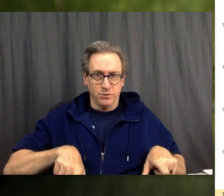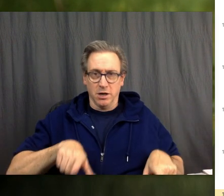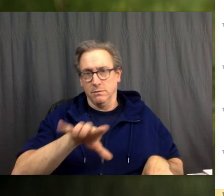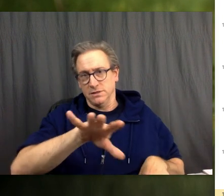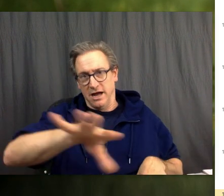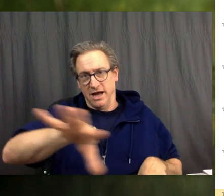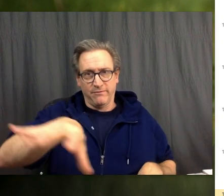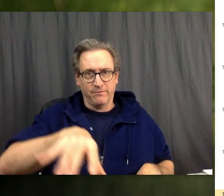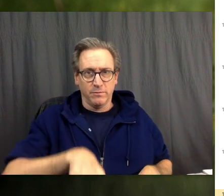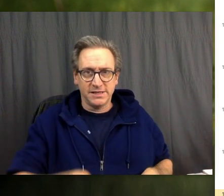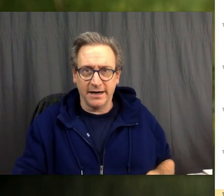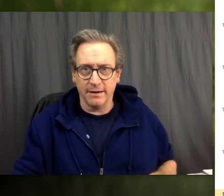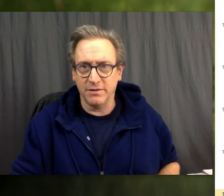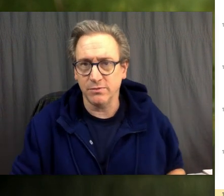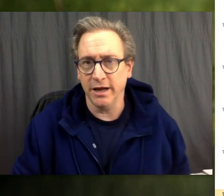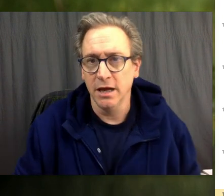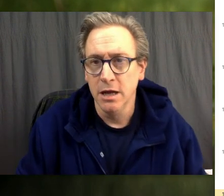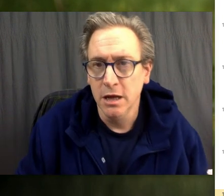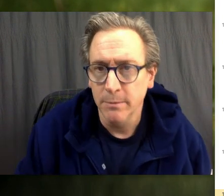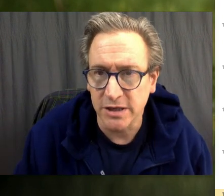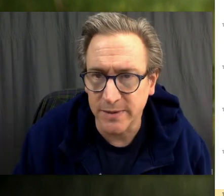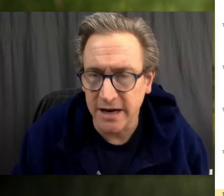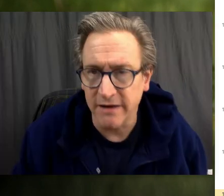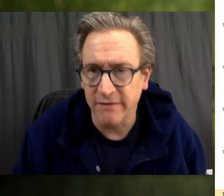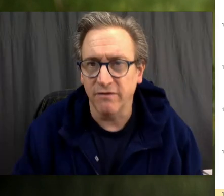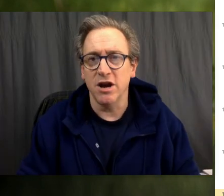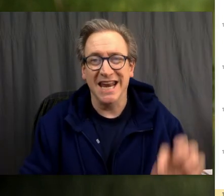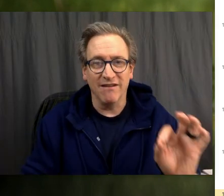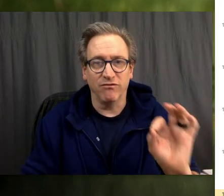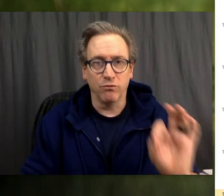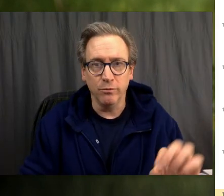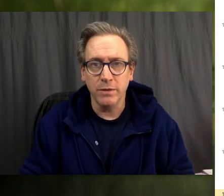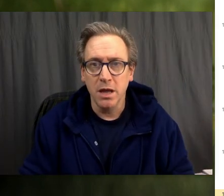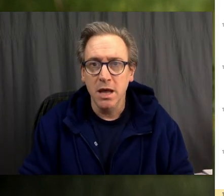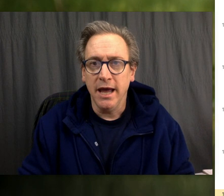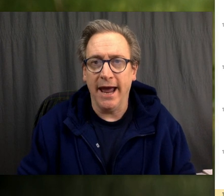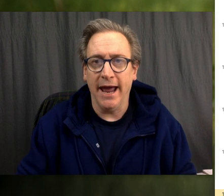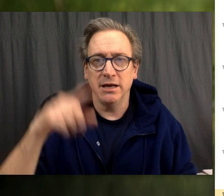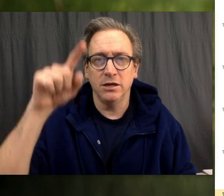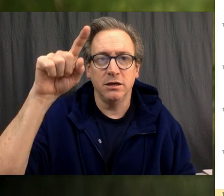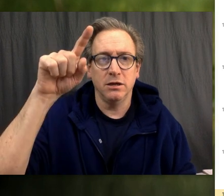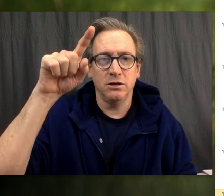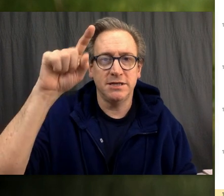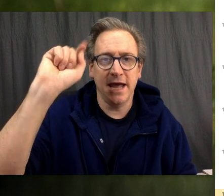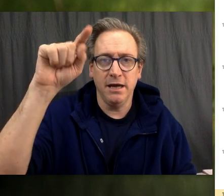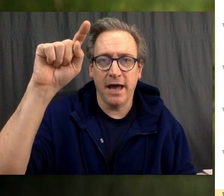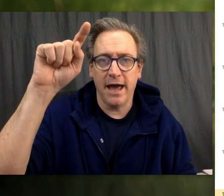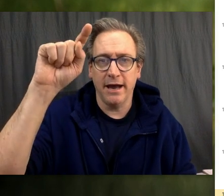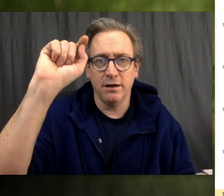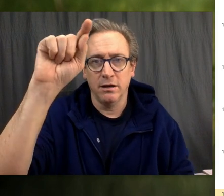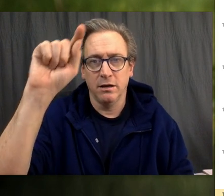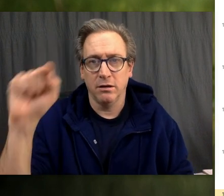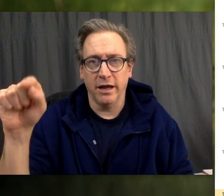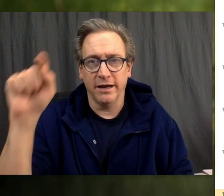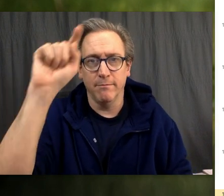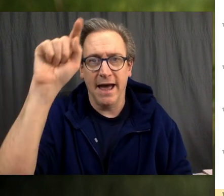in two columns. I set it up this way because we didn't have enough room. And take